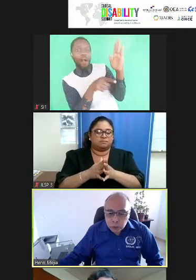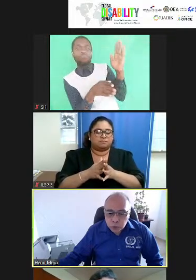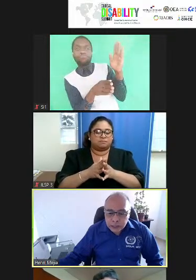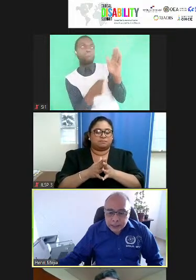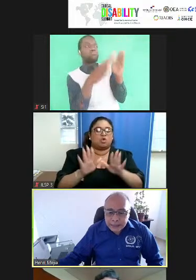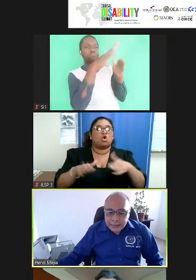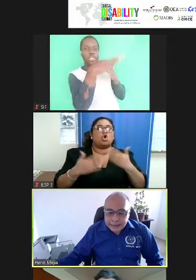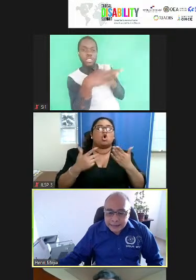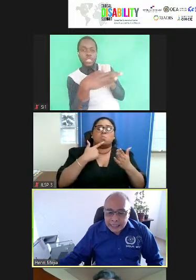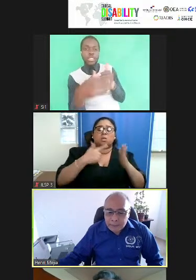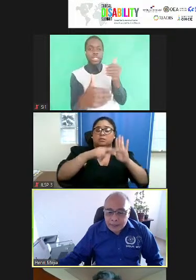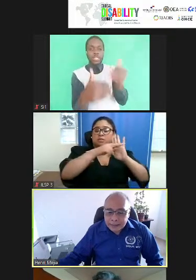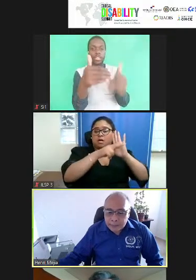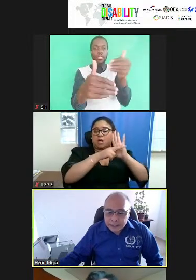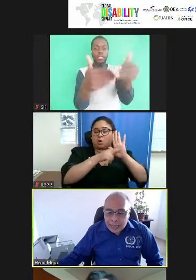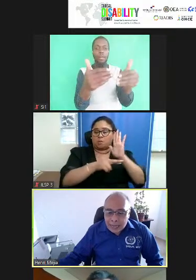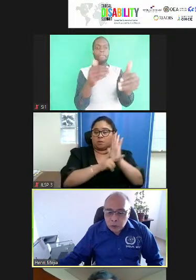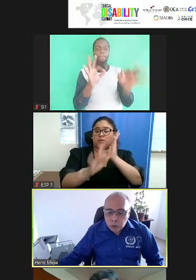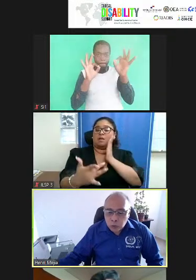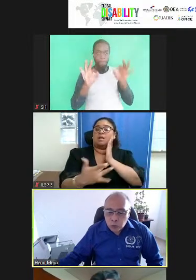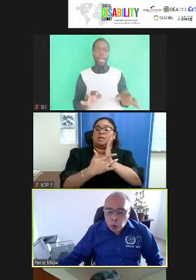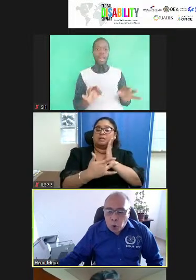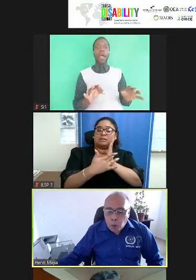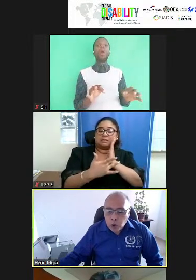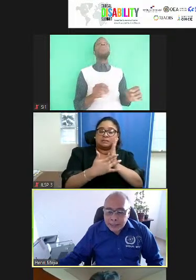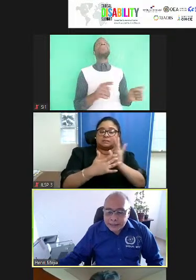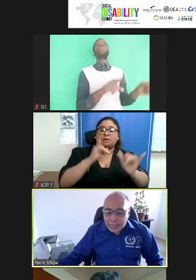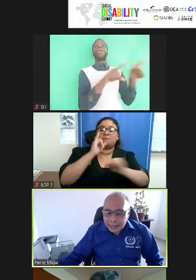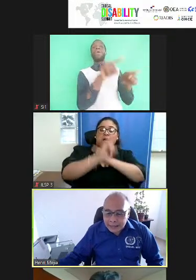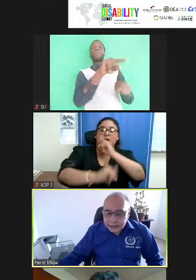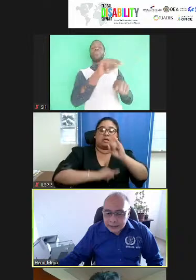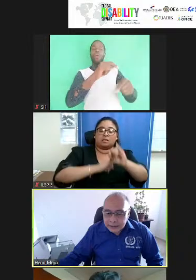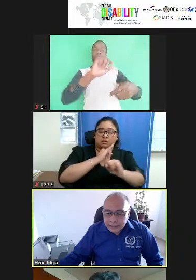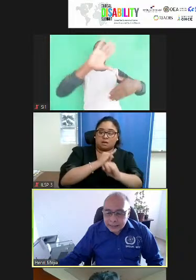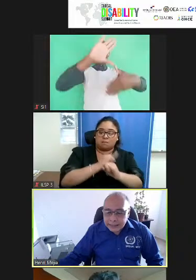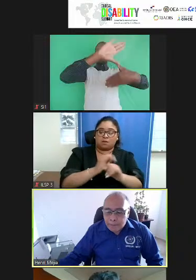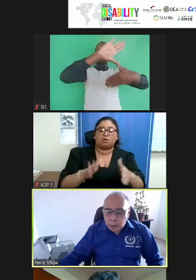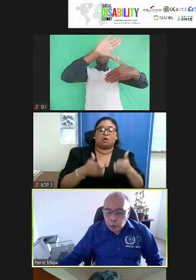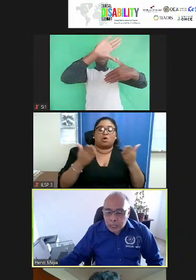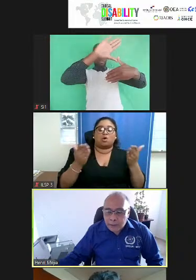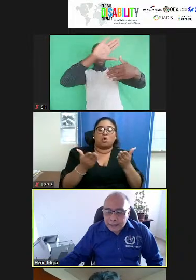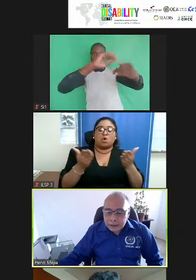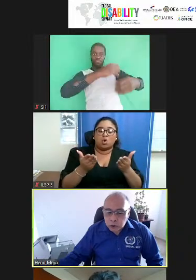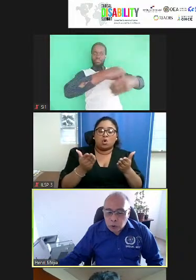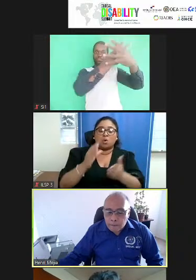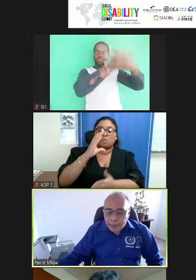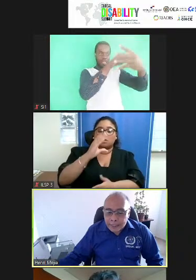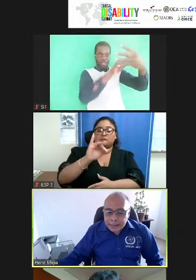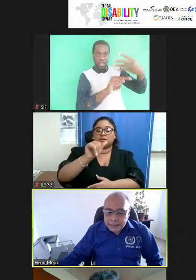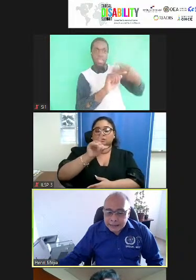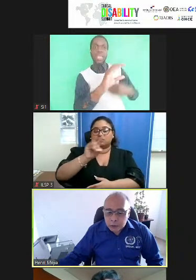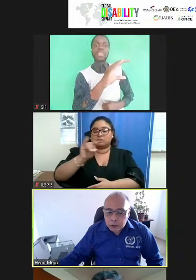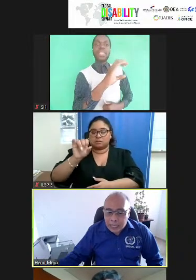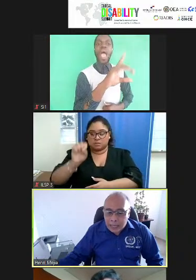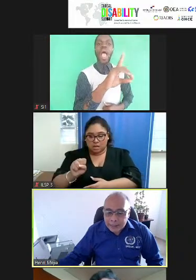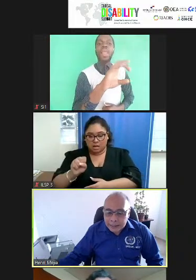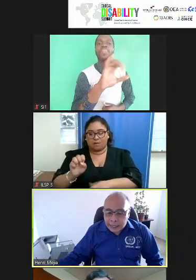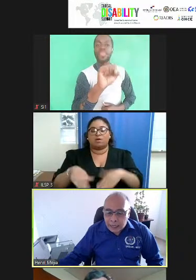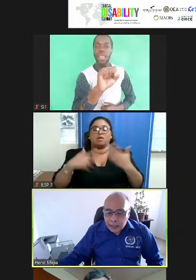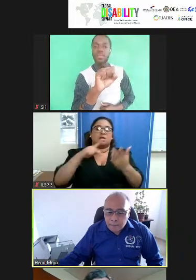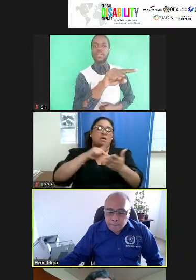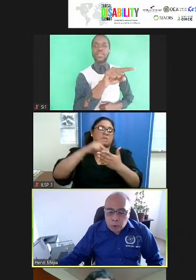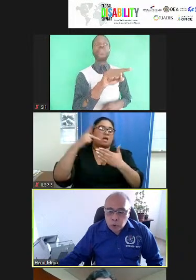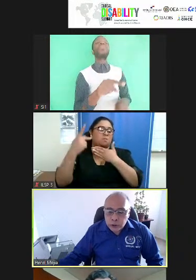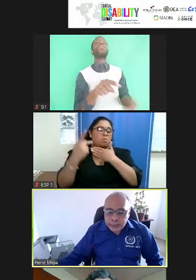full regulatory frameworks completing them with regulatory frameworks of the inter-american